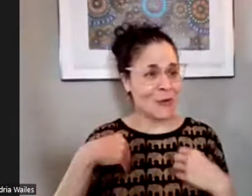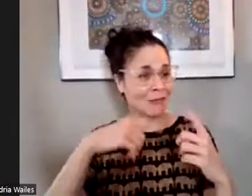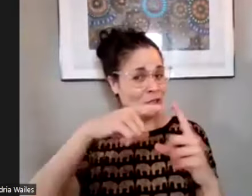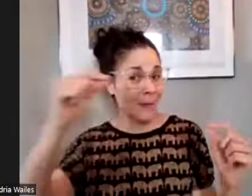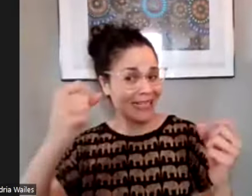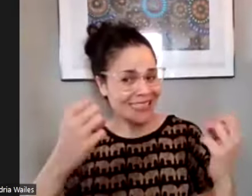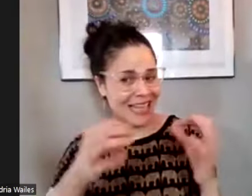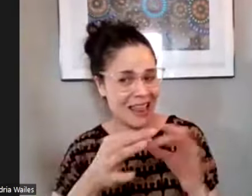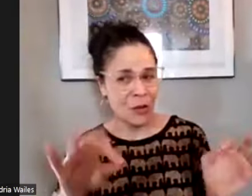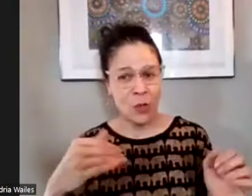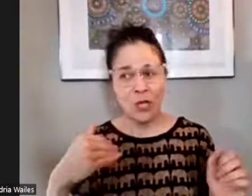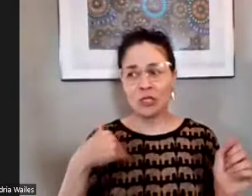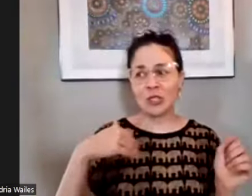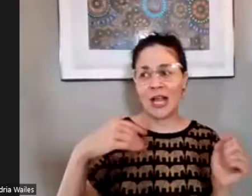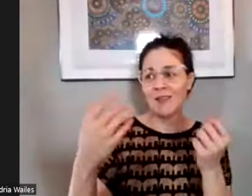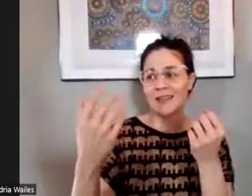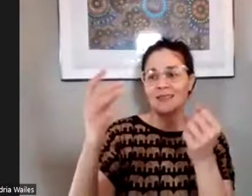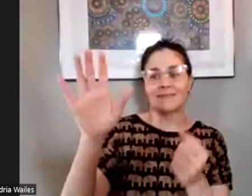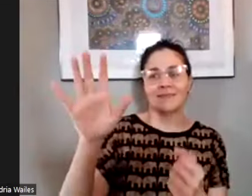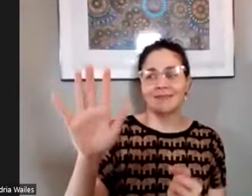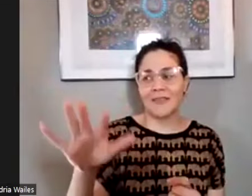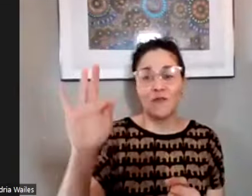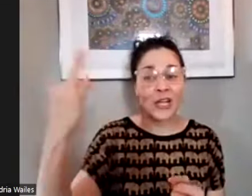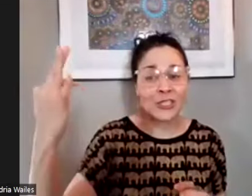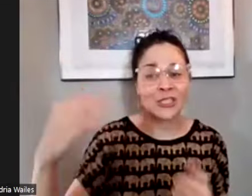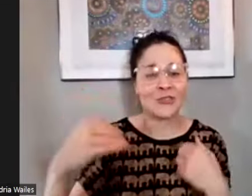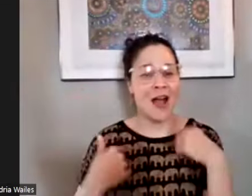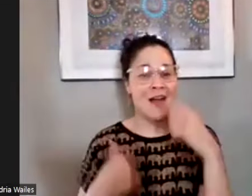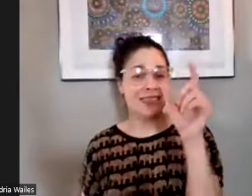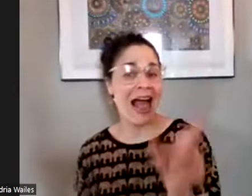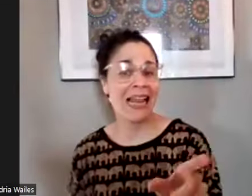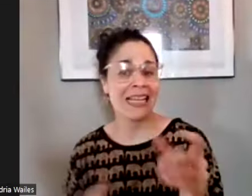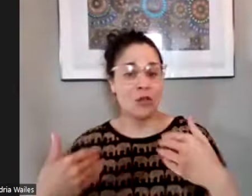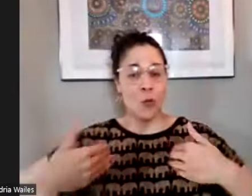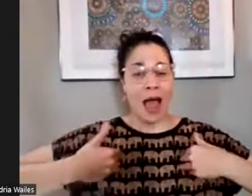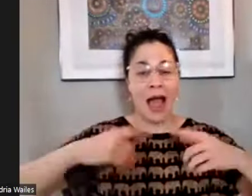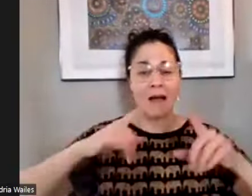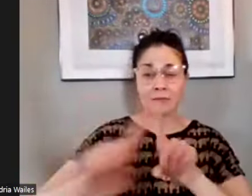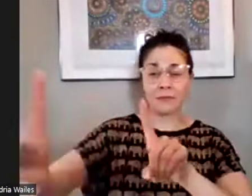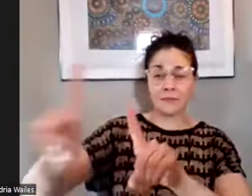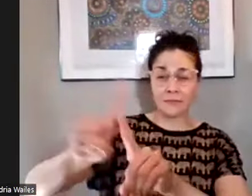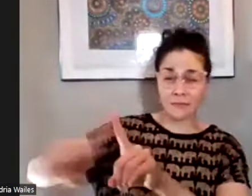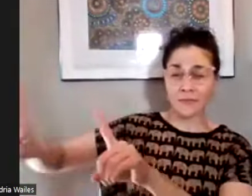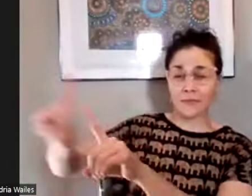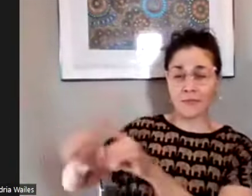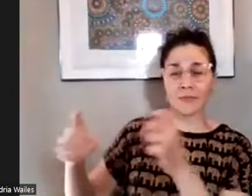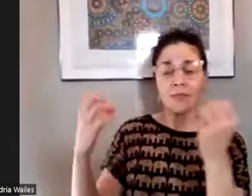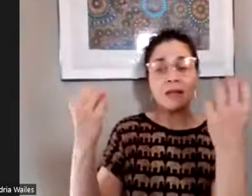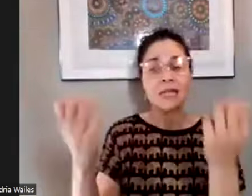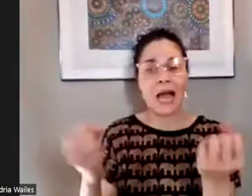exist as the only one in the world, right? There's British Sign Language, there's French Sign Language, you have Italian Sign Language, right? There's a sign language essentially